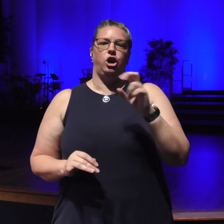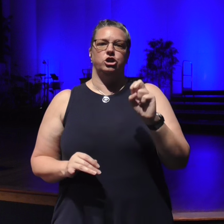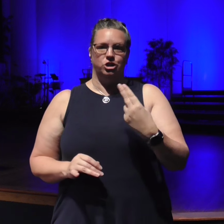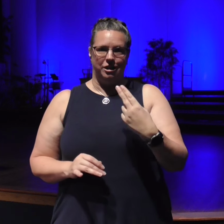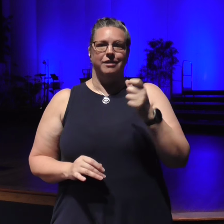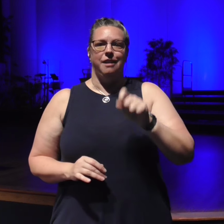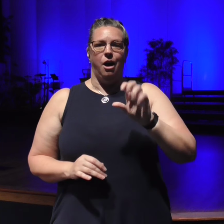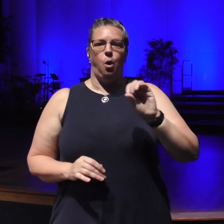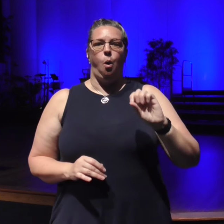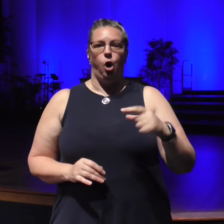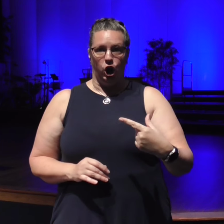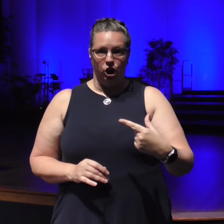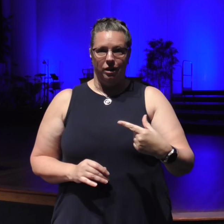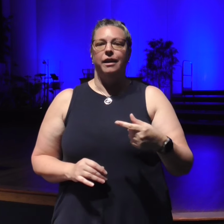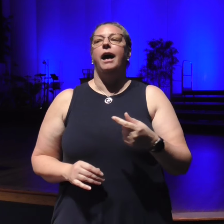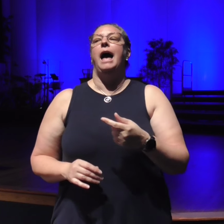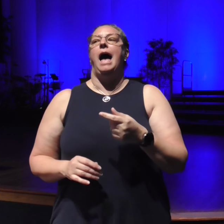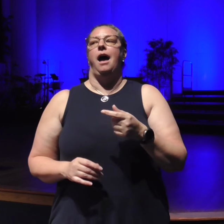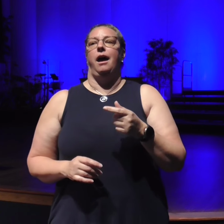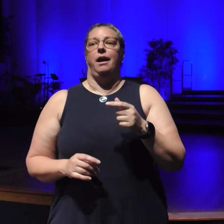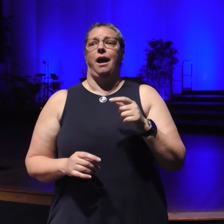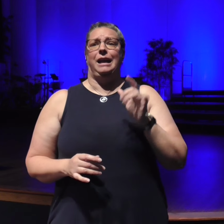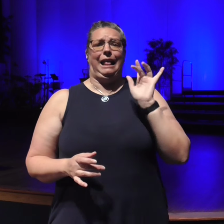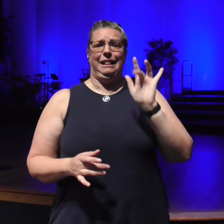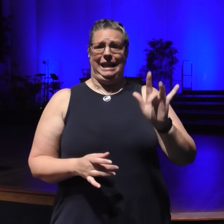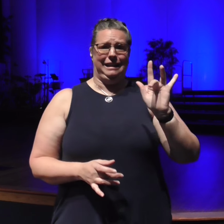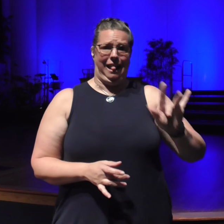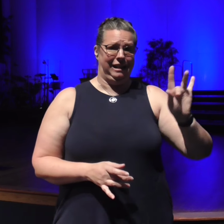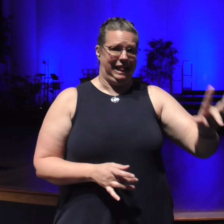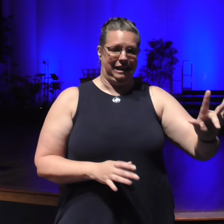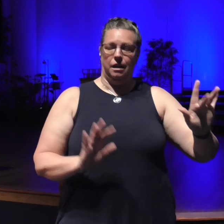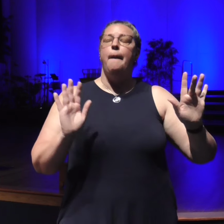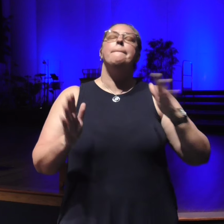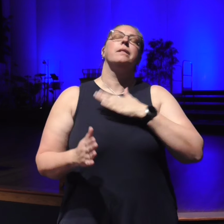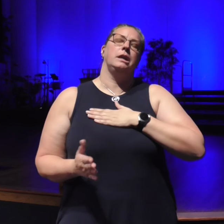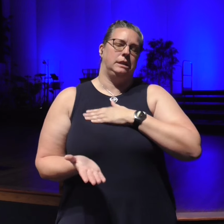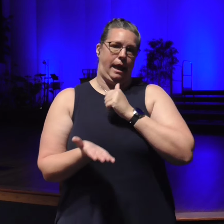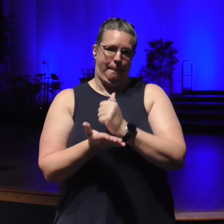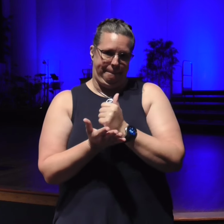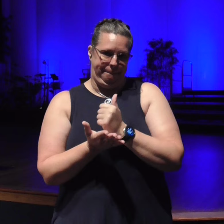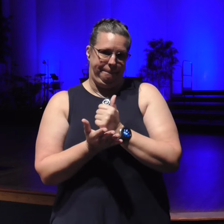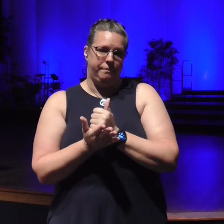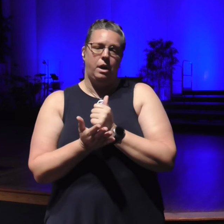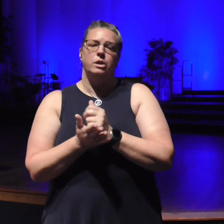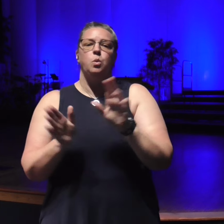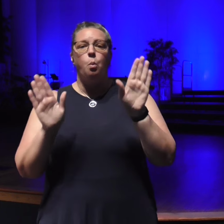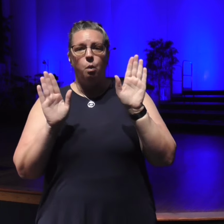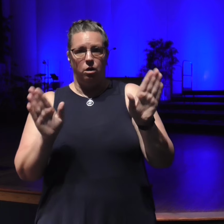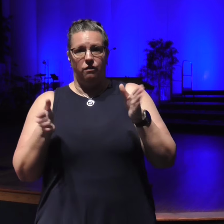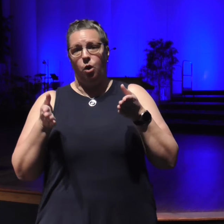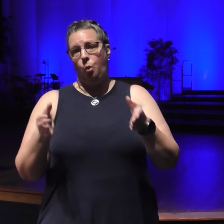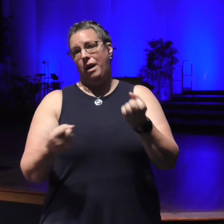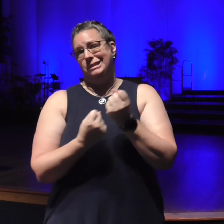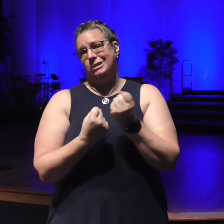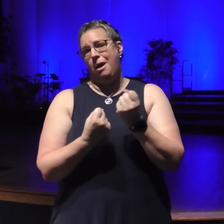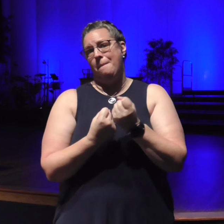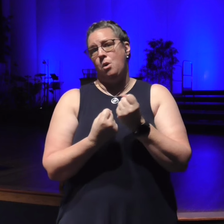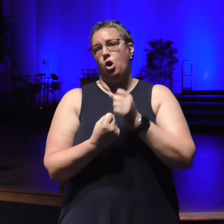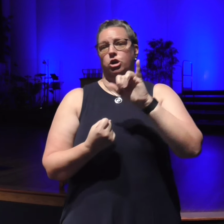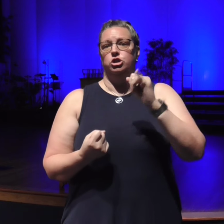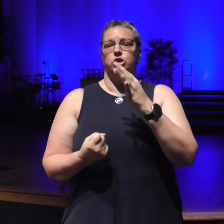there, a little spot that says here. But please help. This is a wonderful way to support our Jefferson County